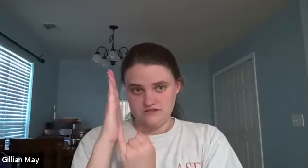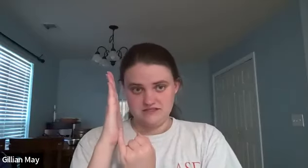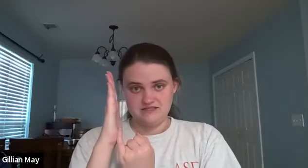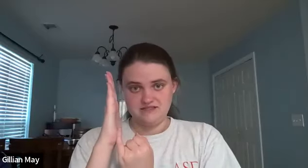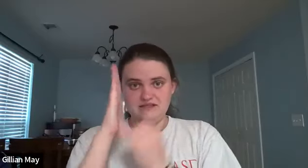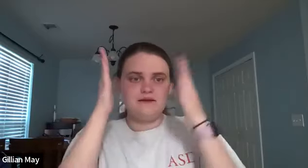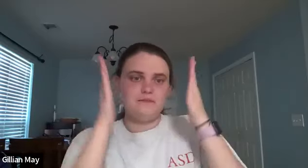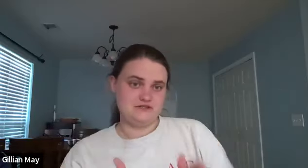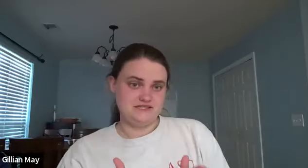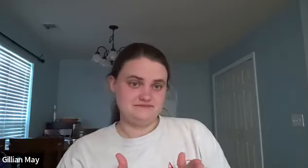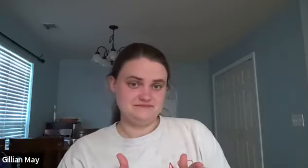art person,